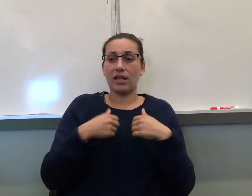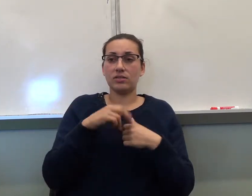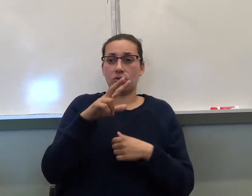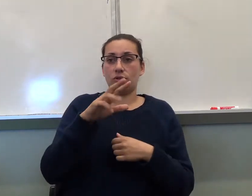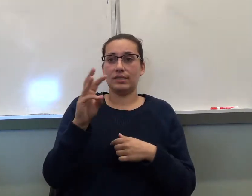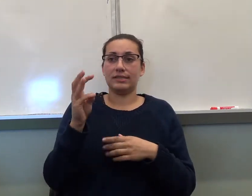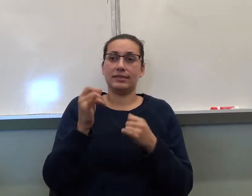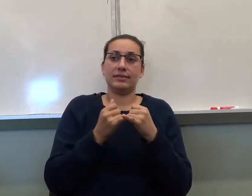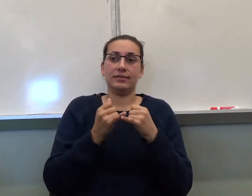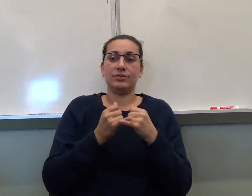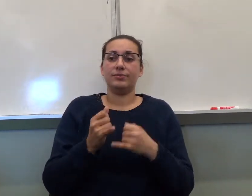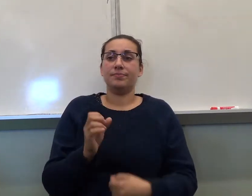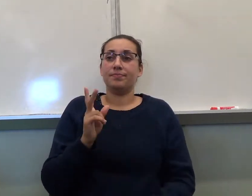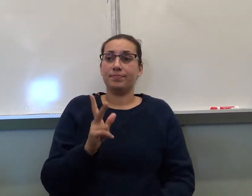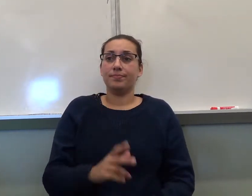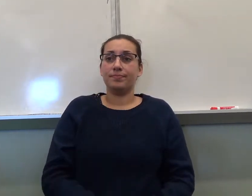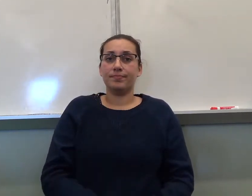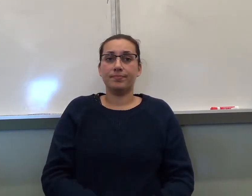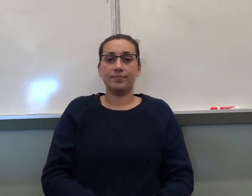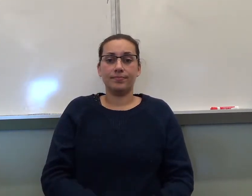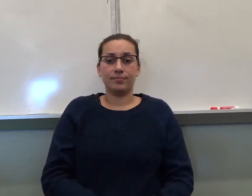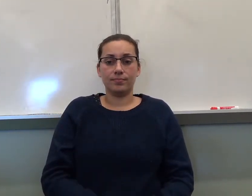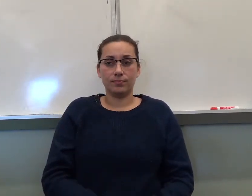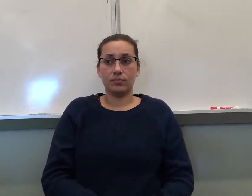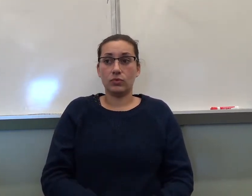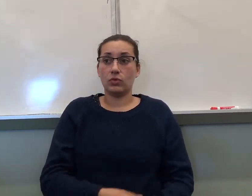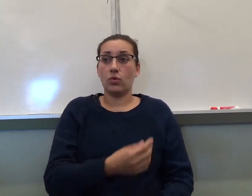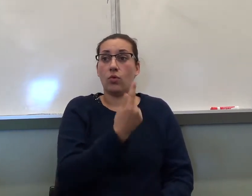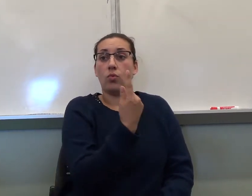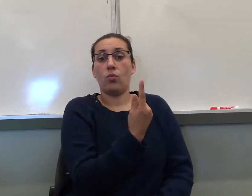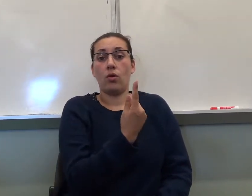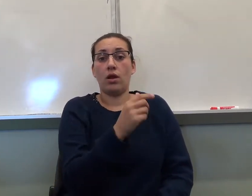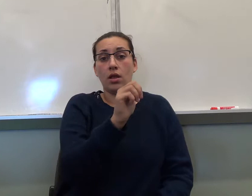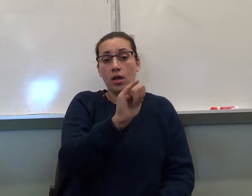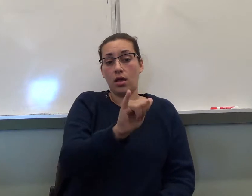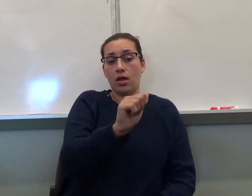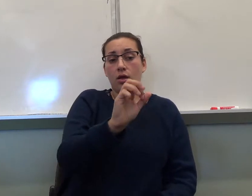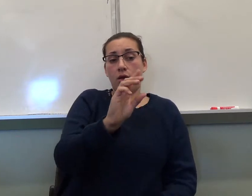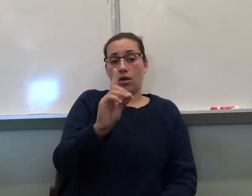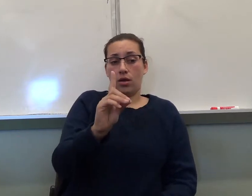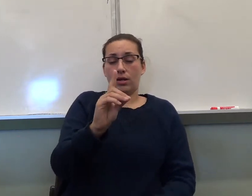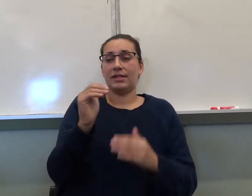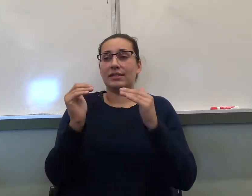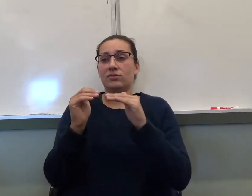error. So I would say 1 yard, 36 inches. But you could go through feet if you want